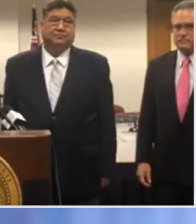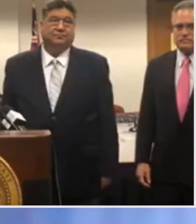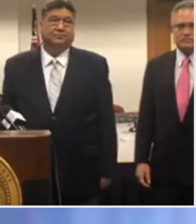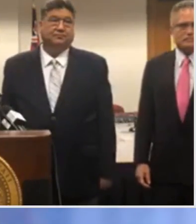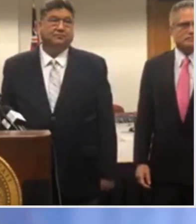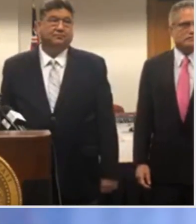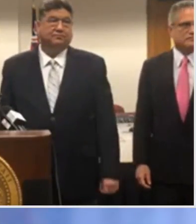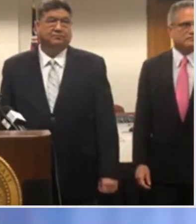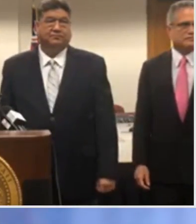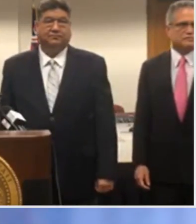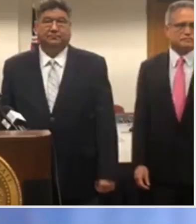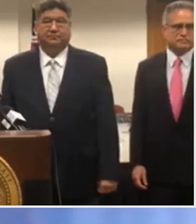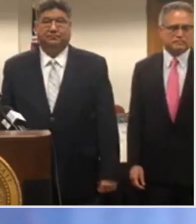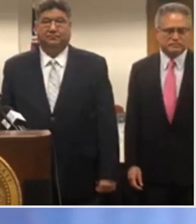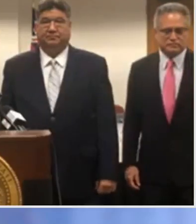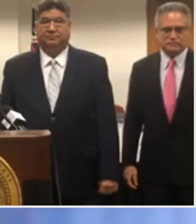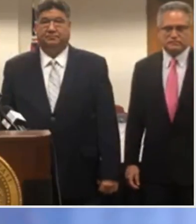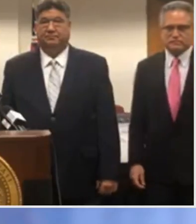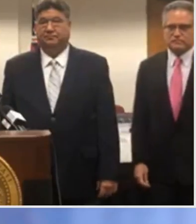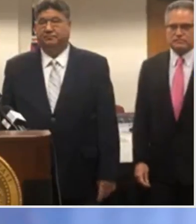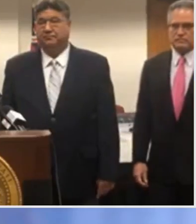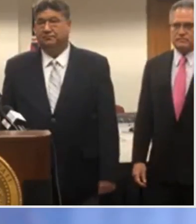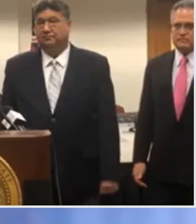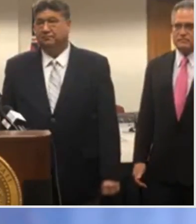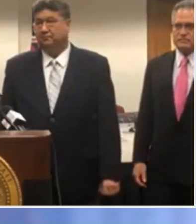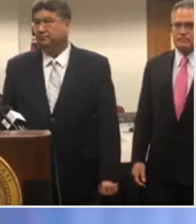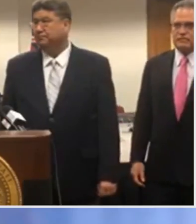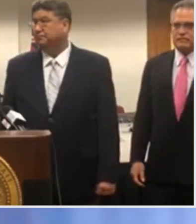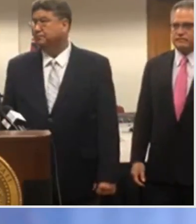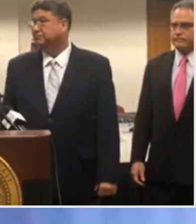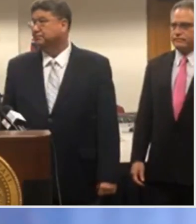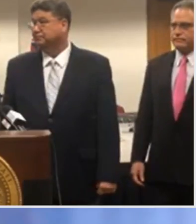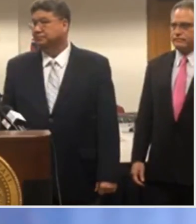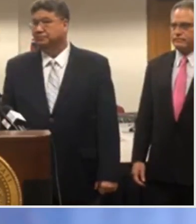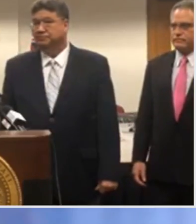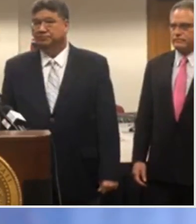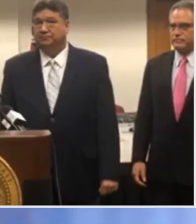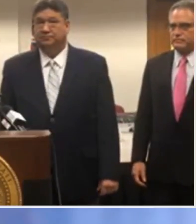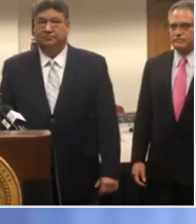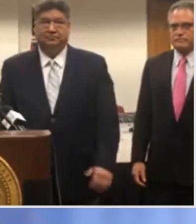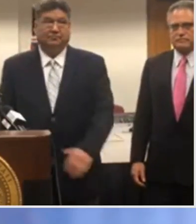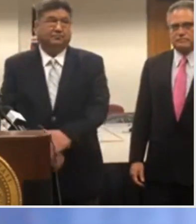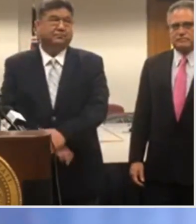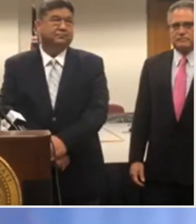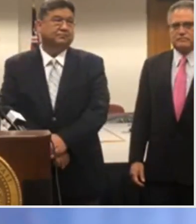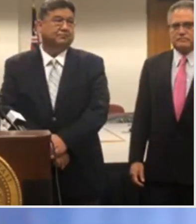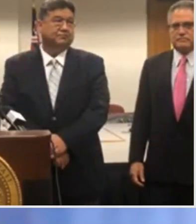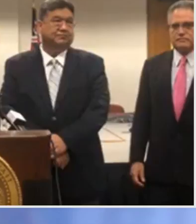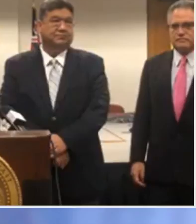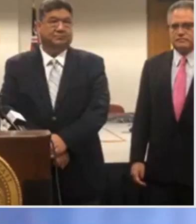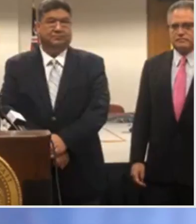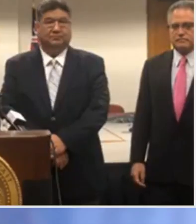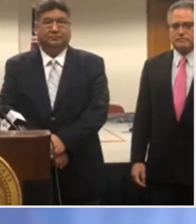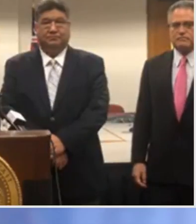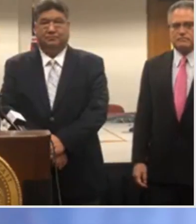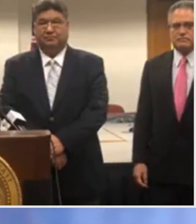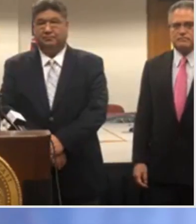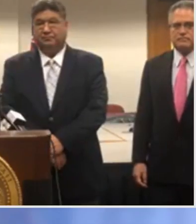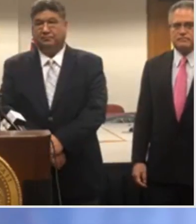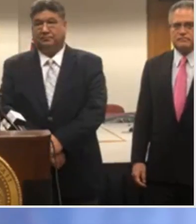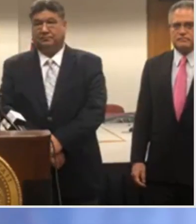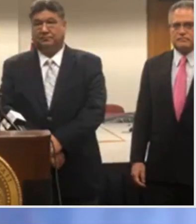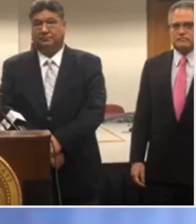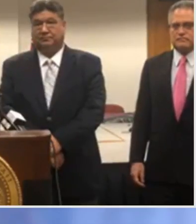all of the resolutions that are pending before the legislature have been suspended. We will be canceling all public